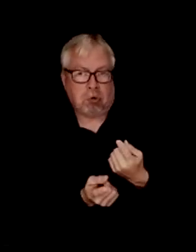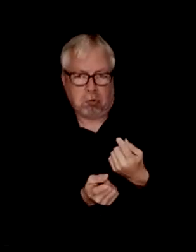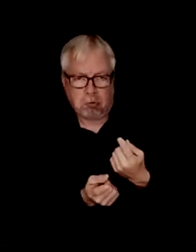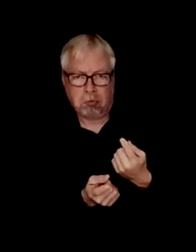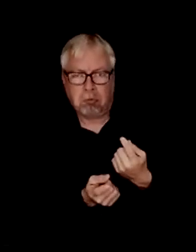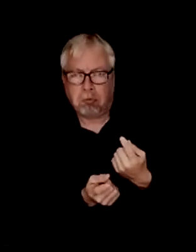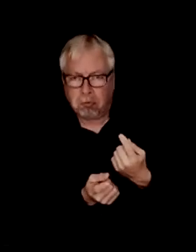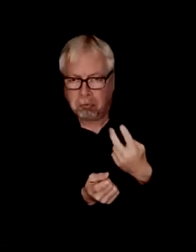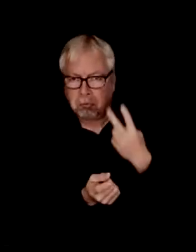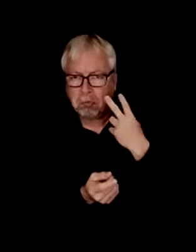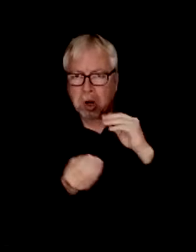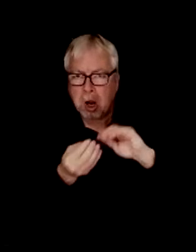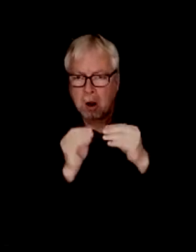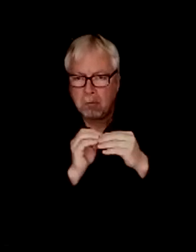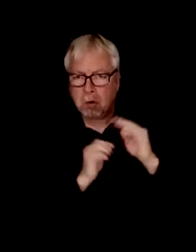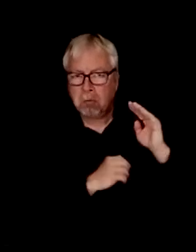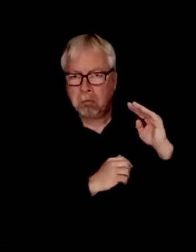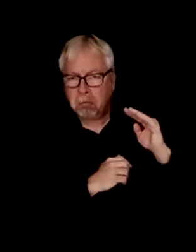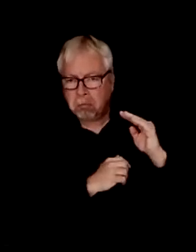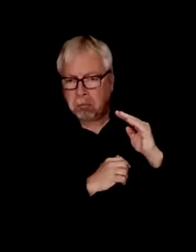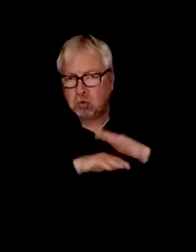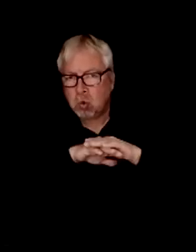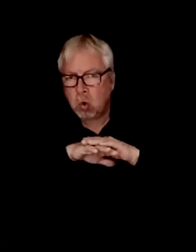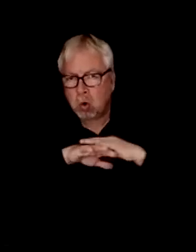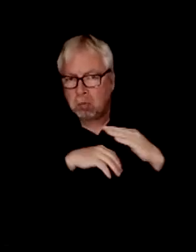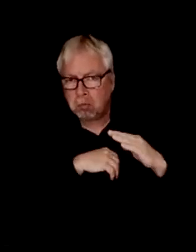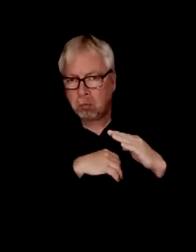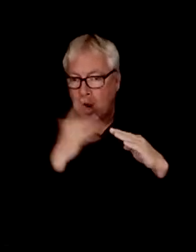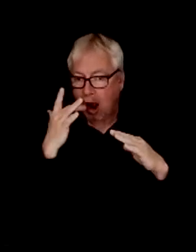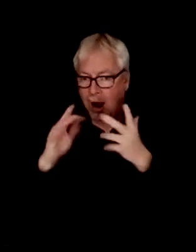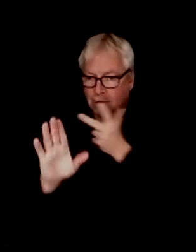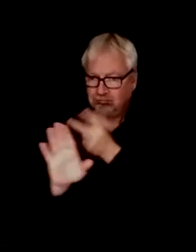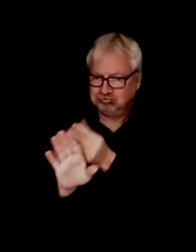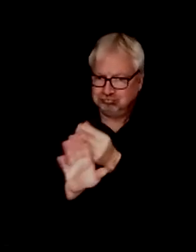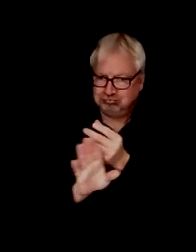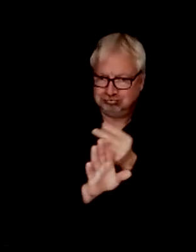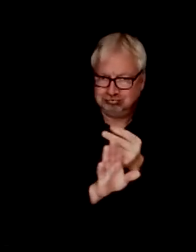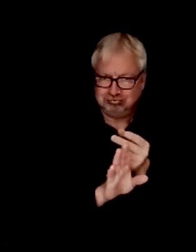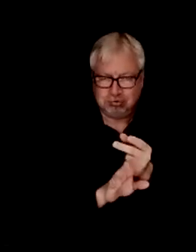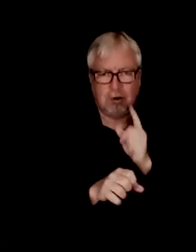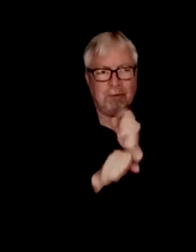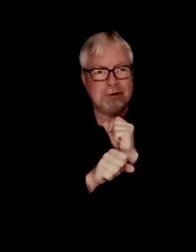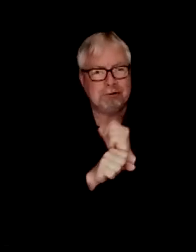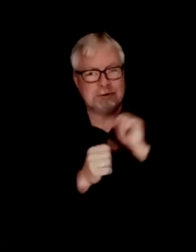while vaccinations are working to protect growing numbers of us, the risks are still